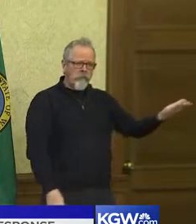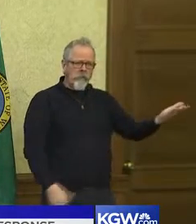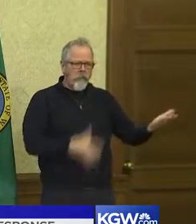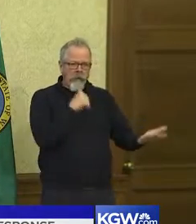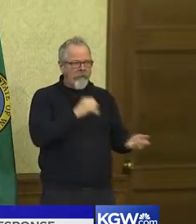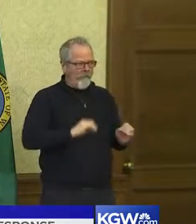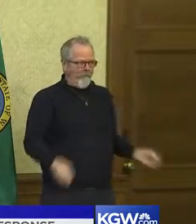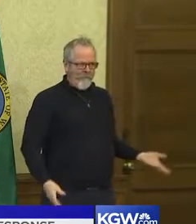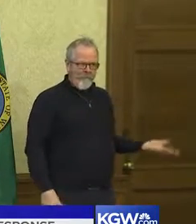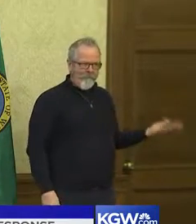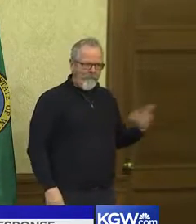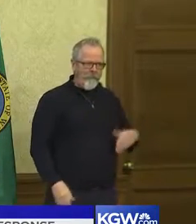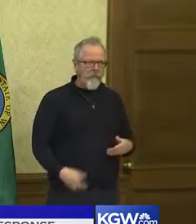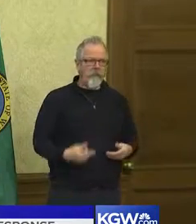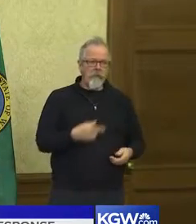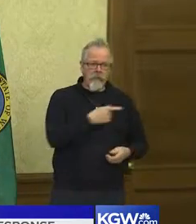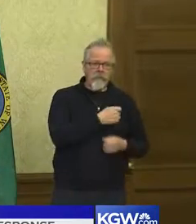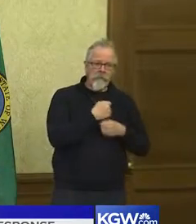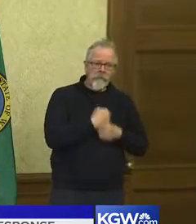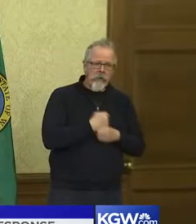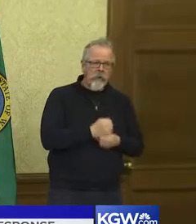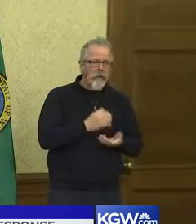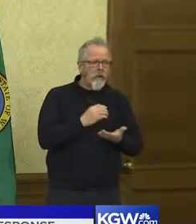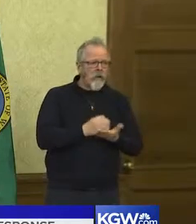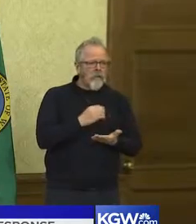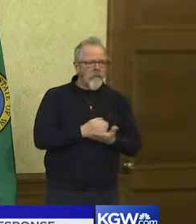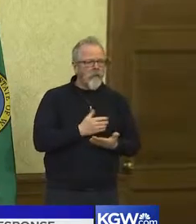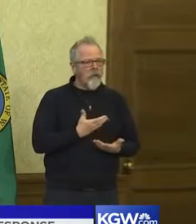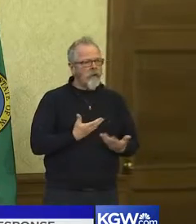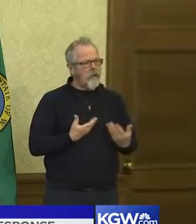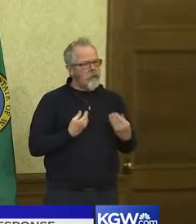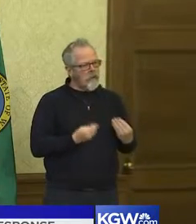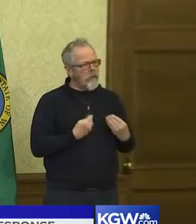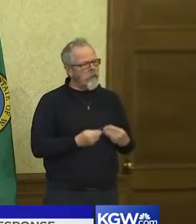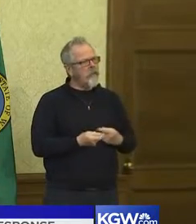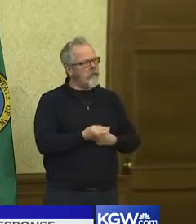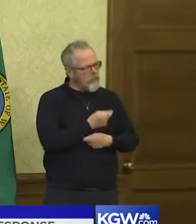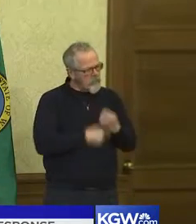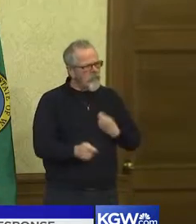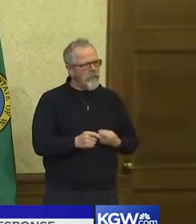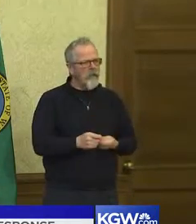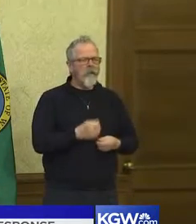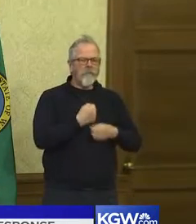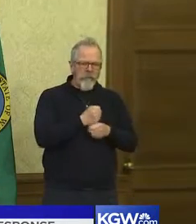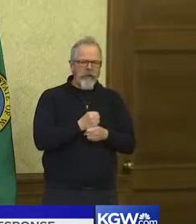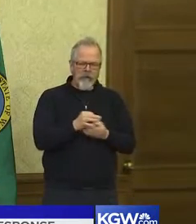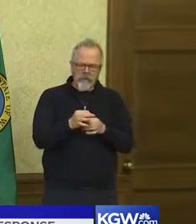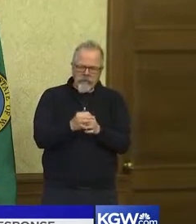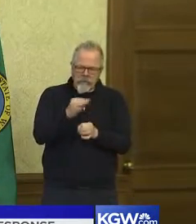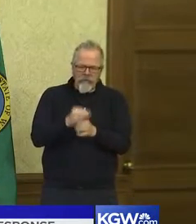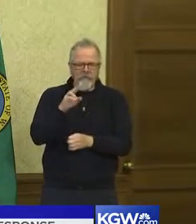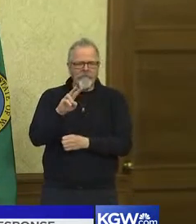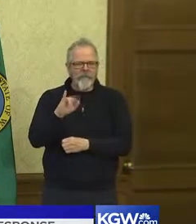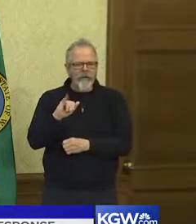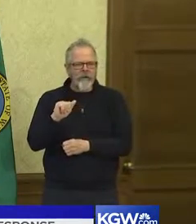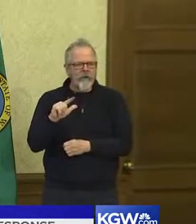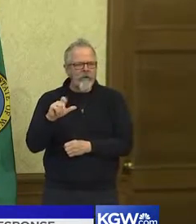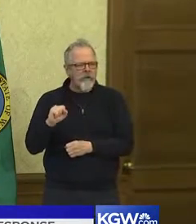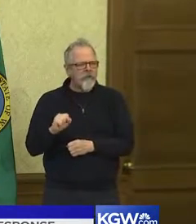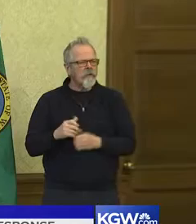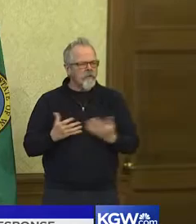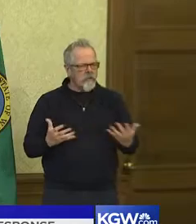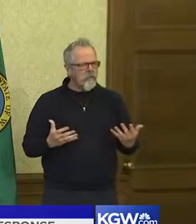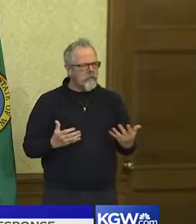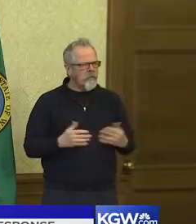everything else that we need. And we need the president to order that. That process, and I talked to him weeks ago